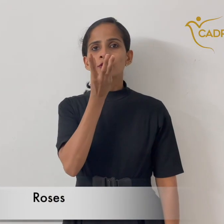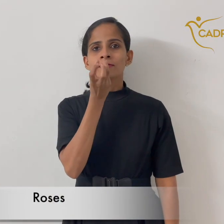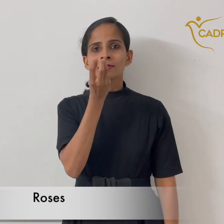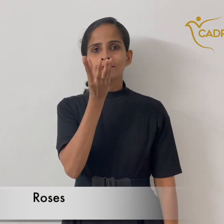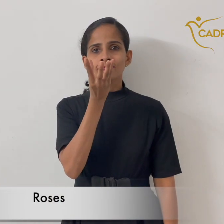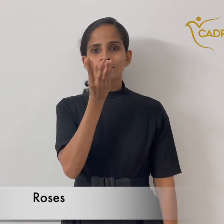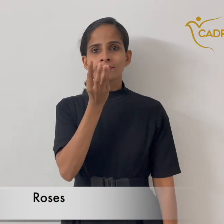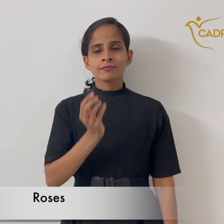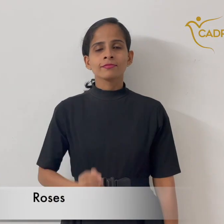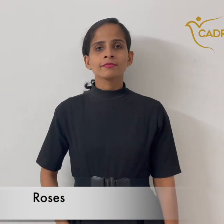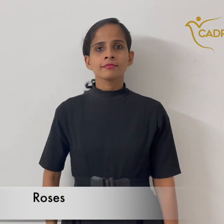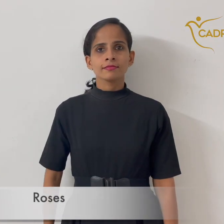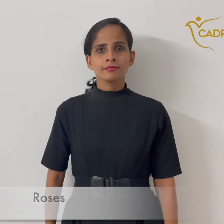Roses.